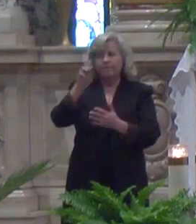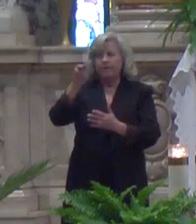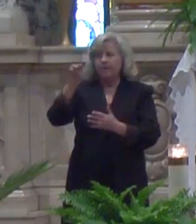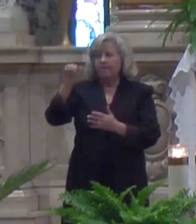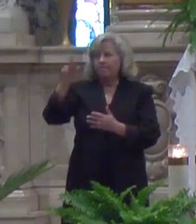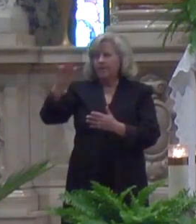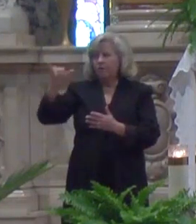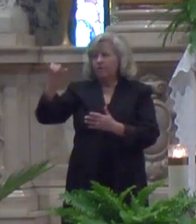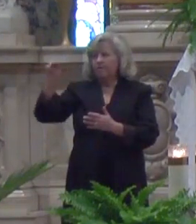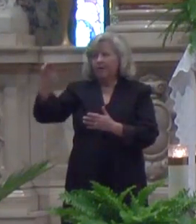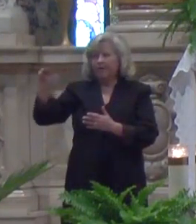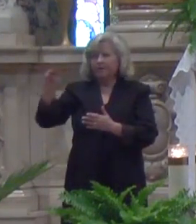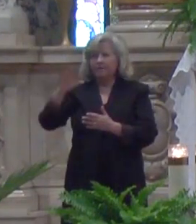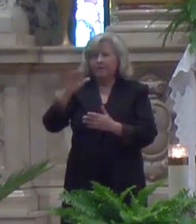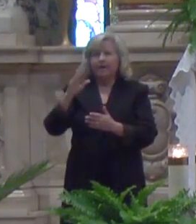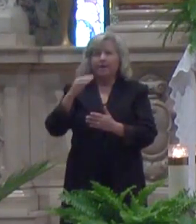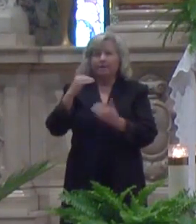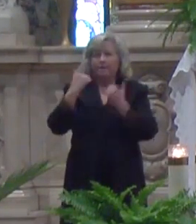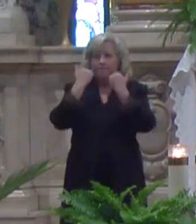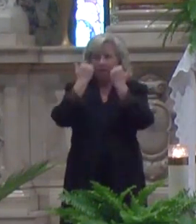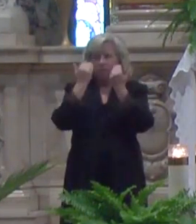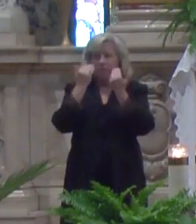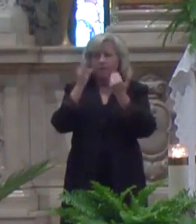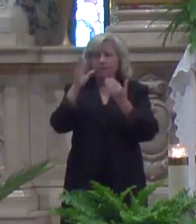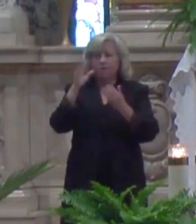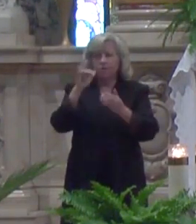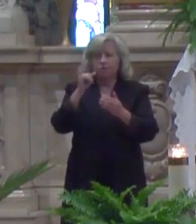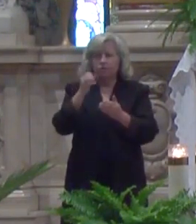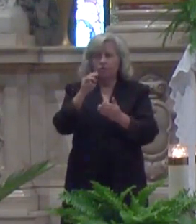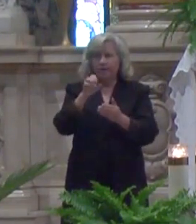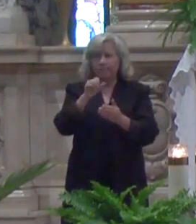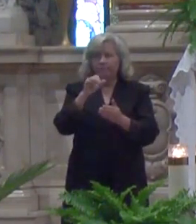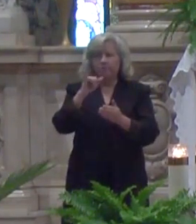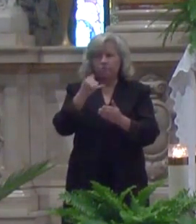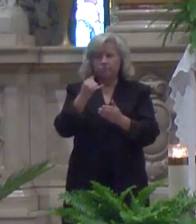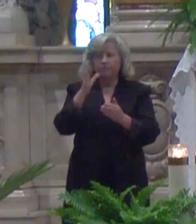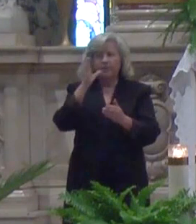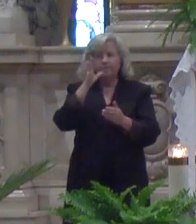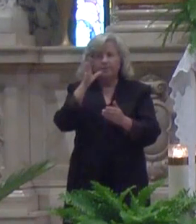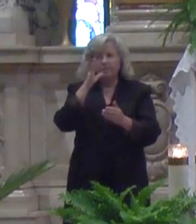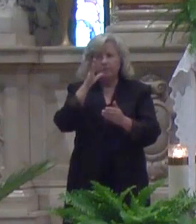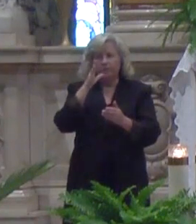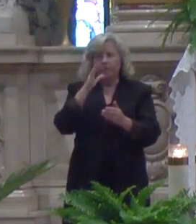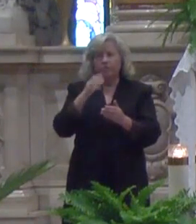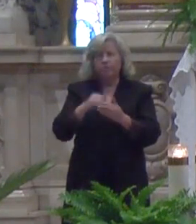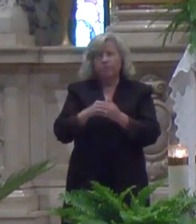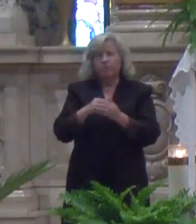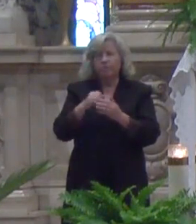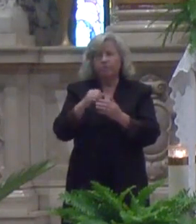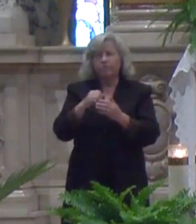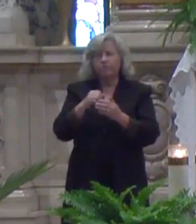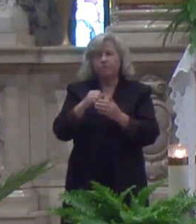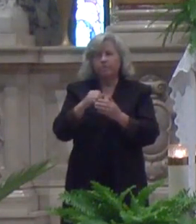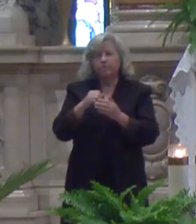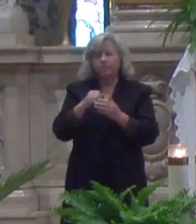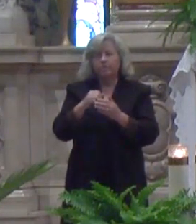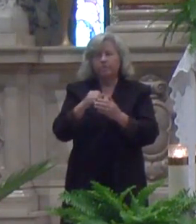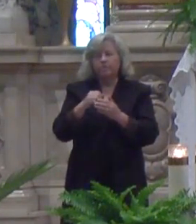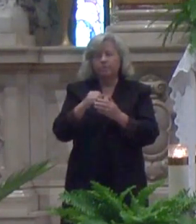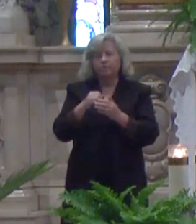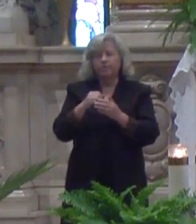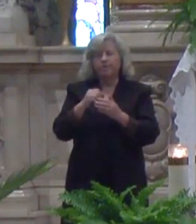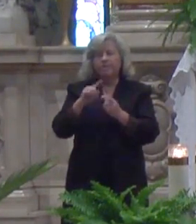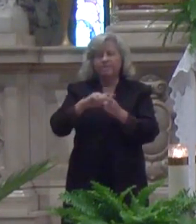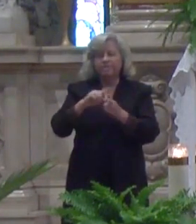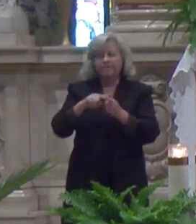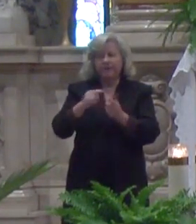and Mary, the mother of James and Joseph, and the mother of the sons of Zebedee. When it was evening, there came a